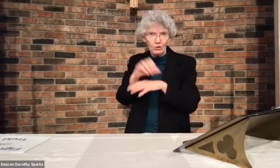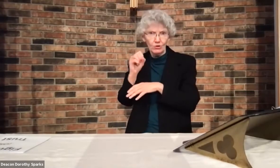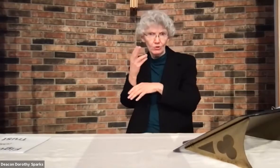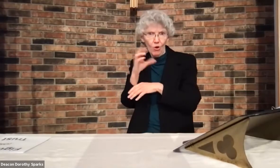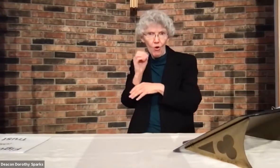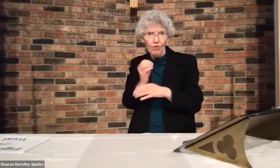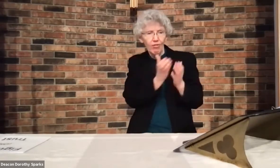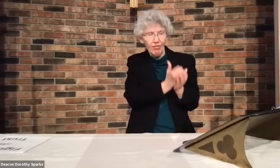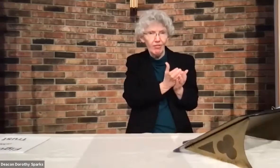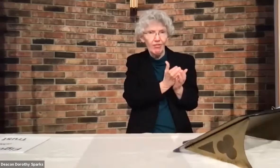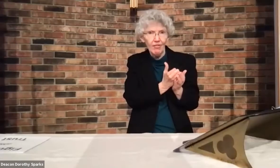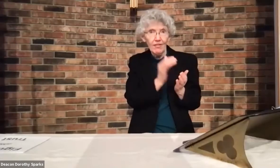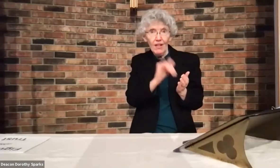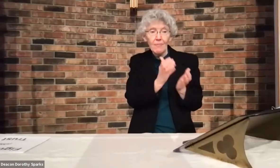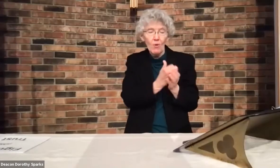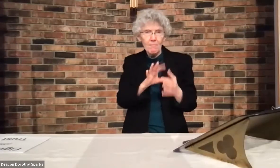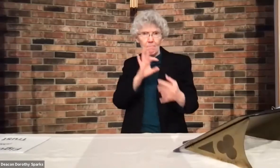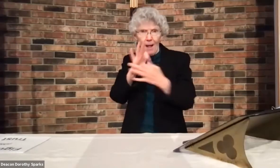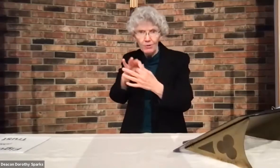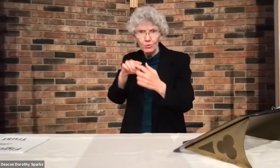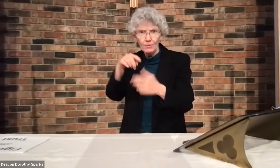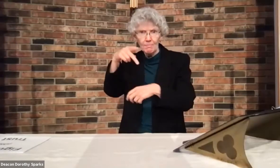Jesus saw two boats at the shore of the lake.